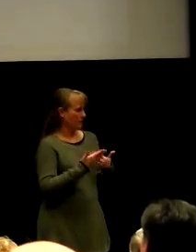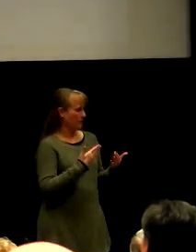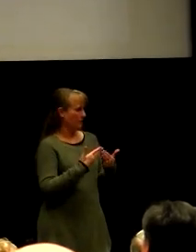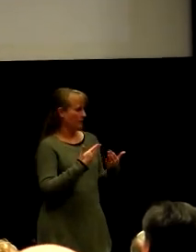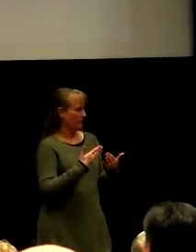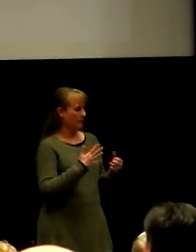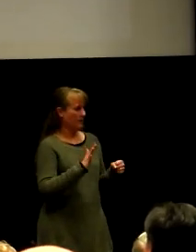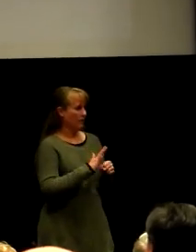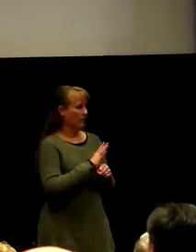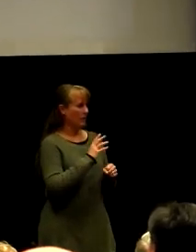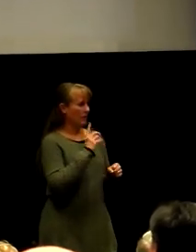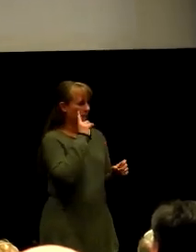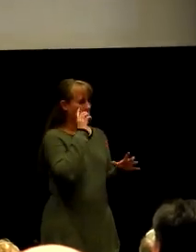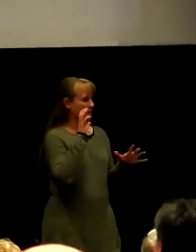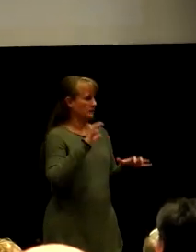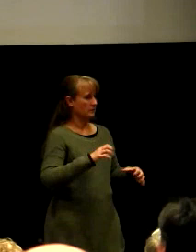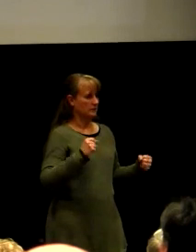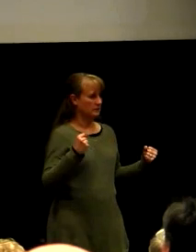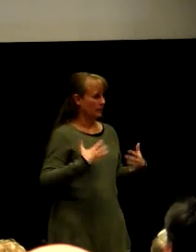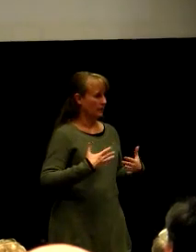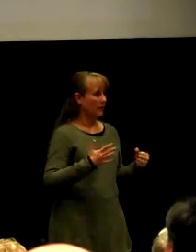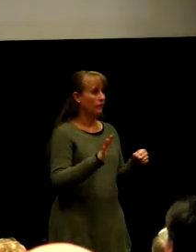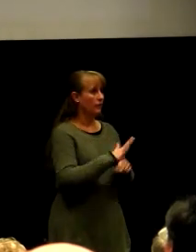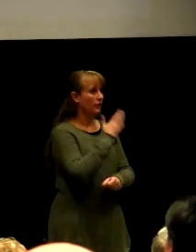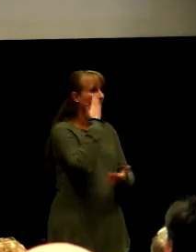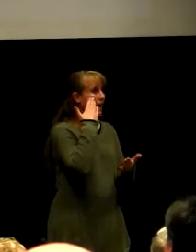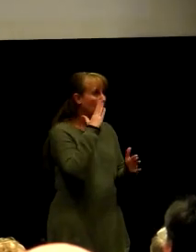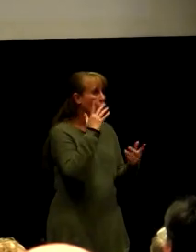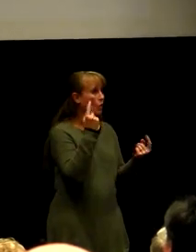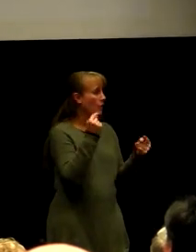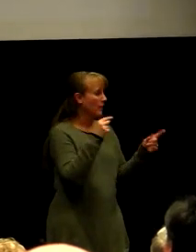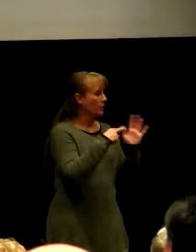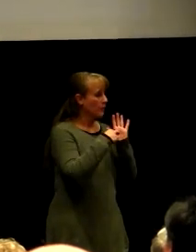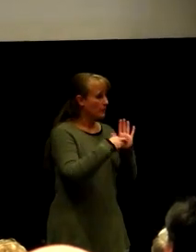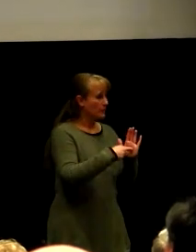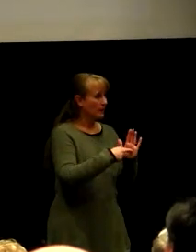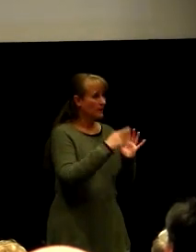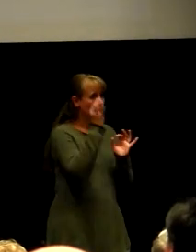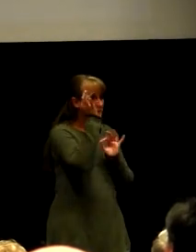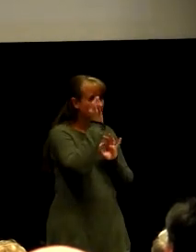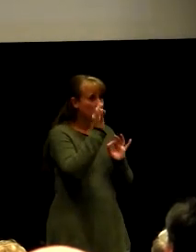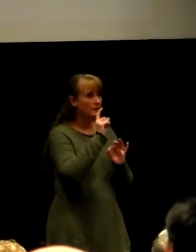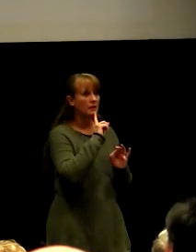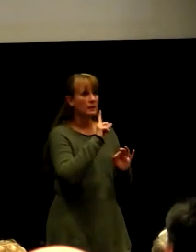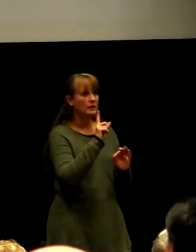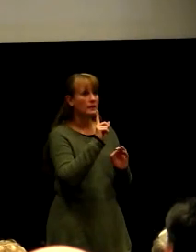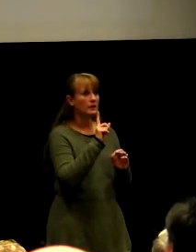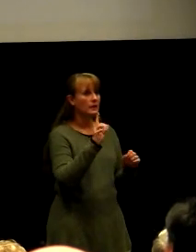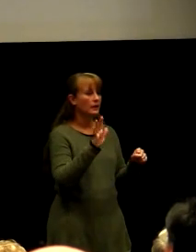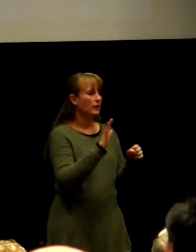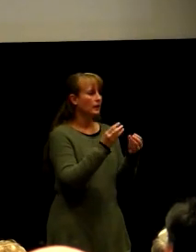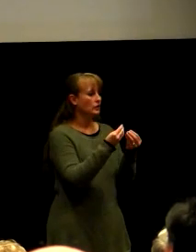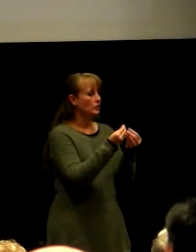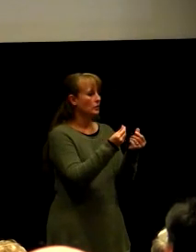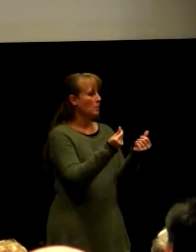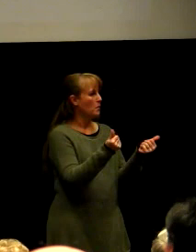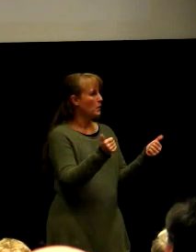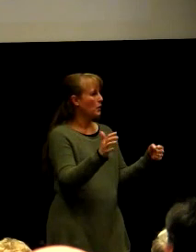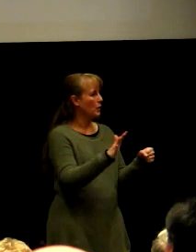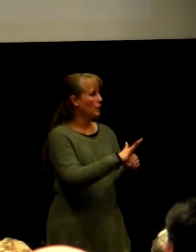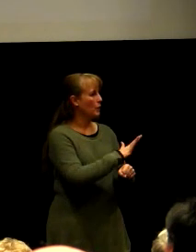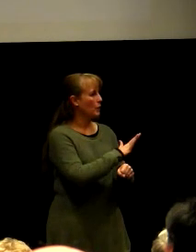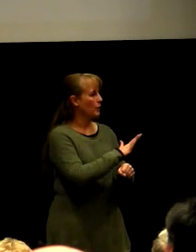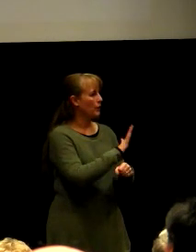terror, because it's utterly unknown what this thing represents. It's utterly perfectly smooth.